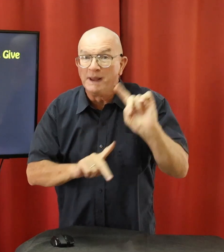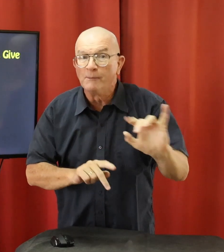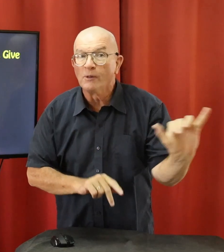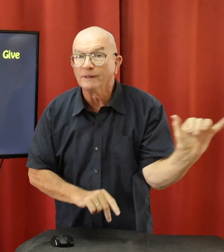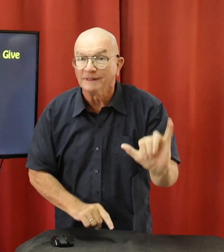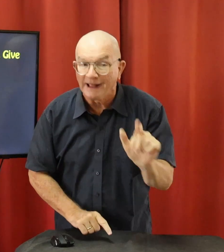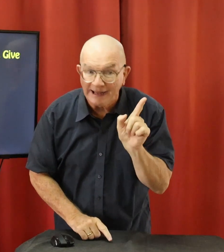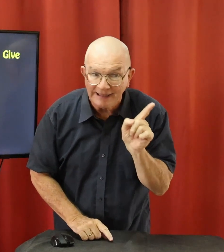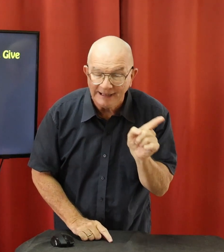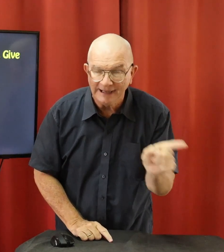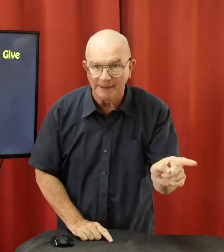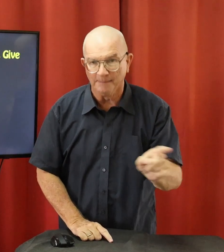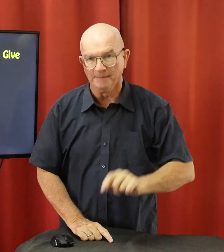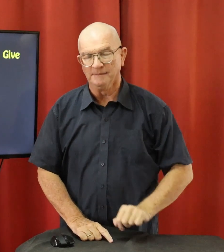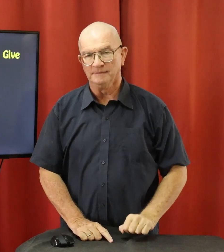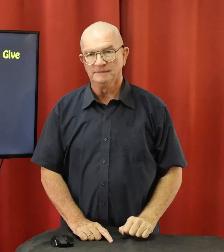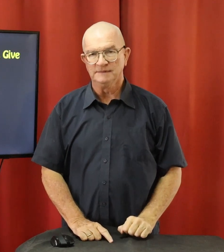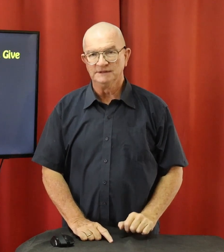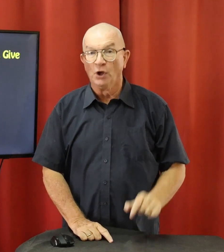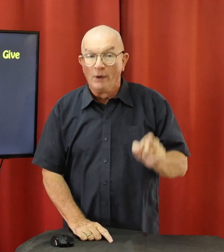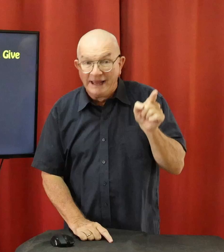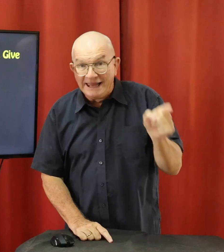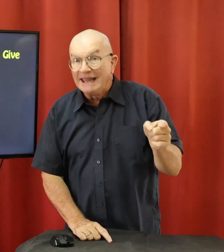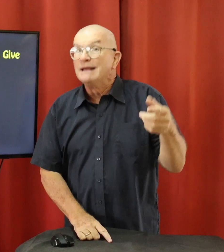honor to people like Epaphroditus.